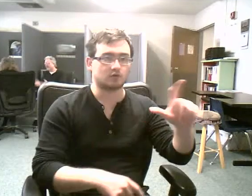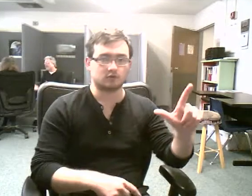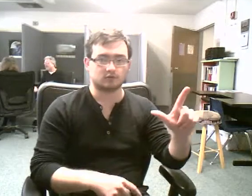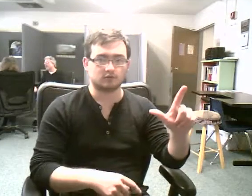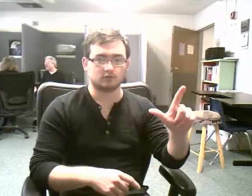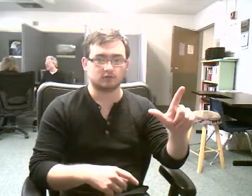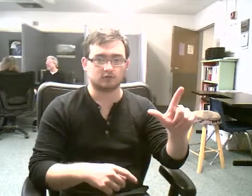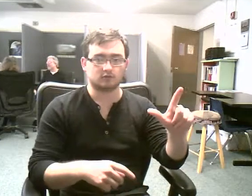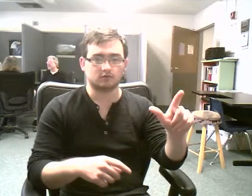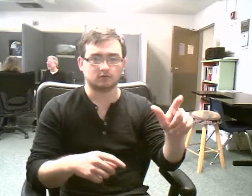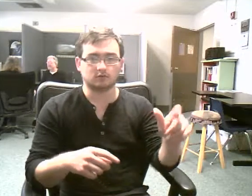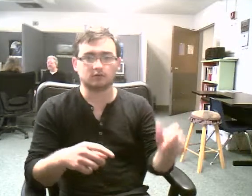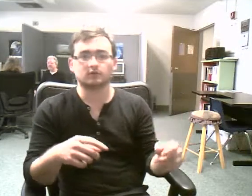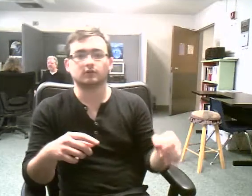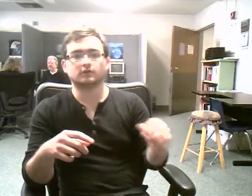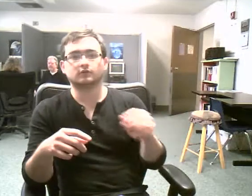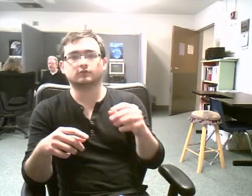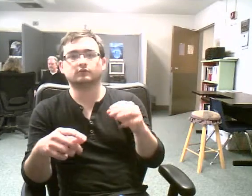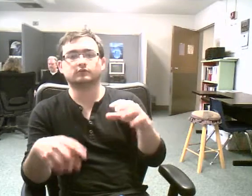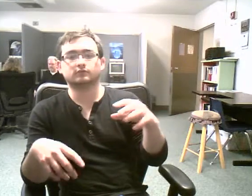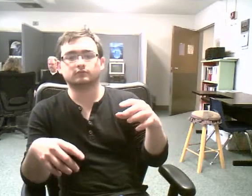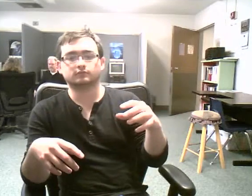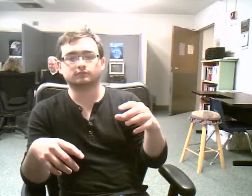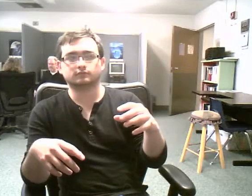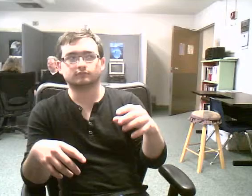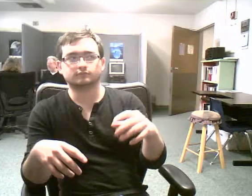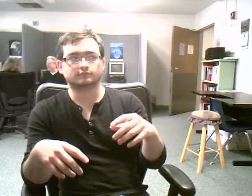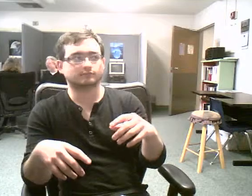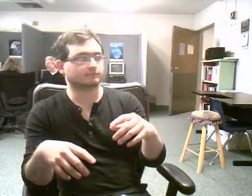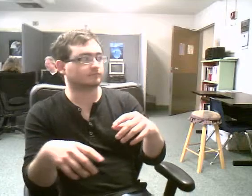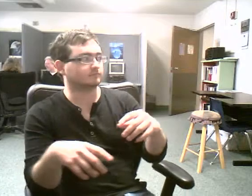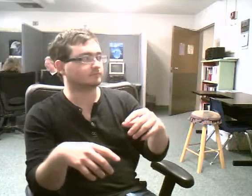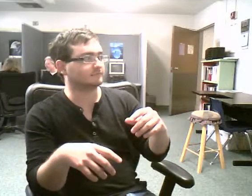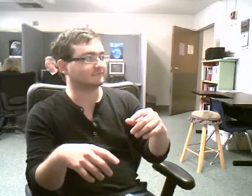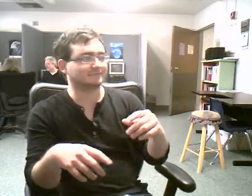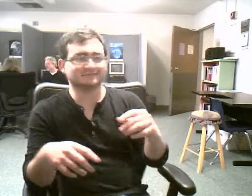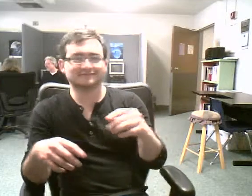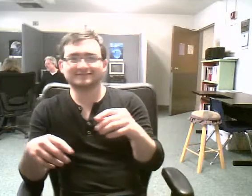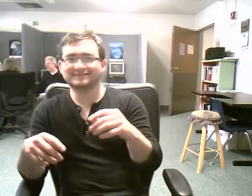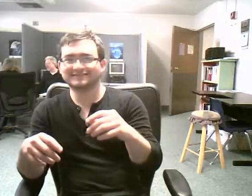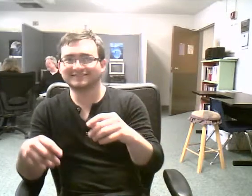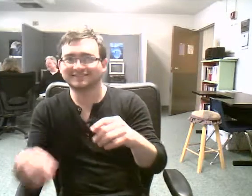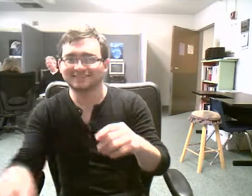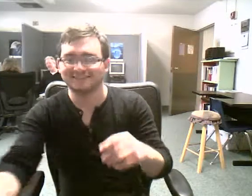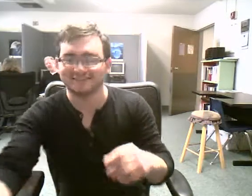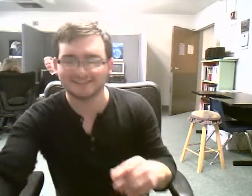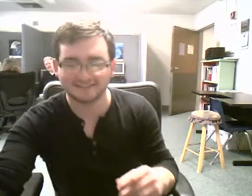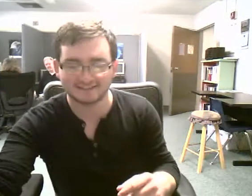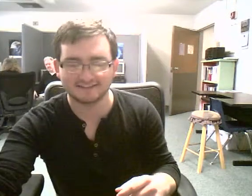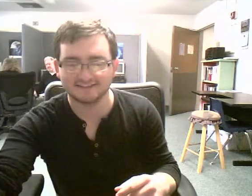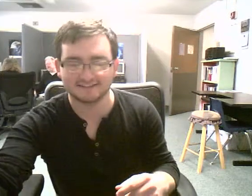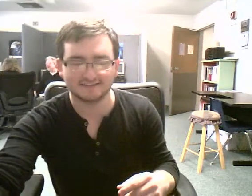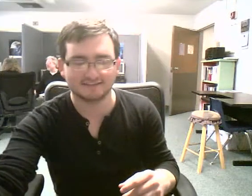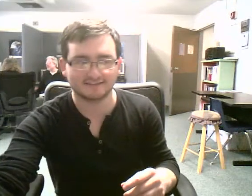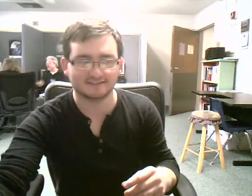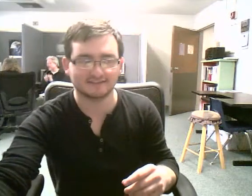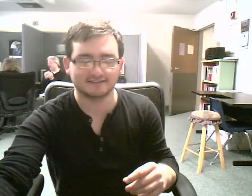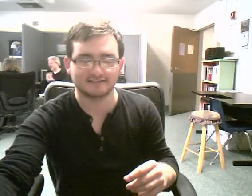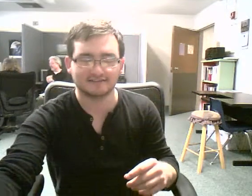gases. Notice that there is a 2 here. This 2 was not carried over. It's a 2 here because magnesium is a +2 and